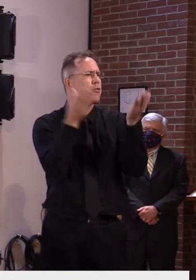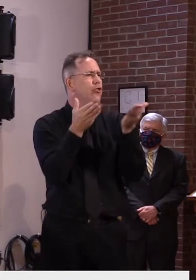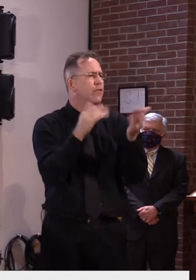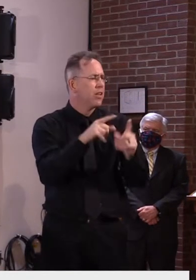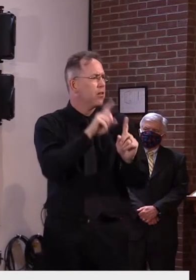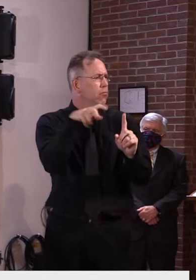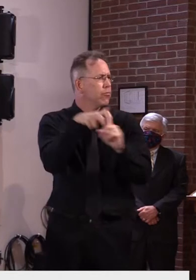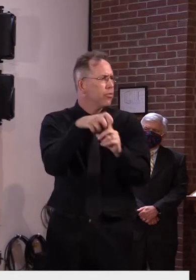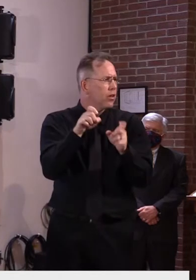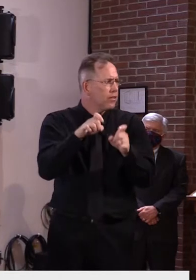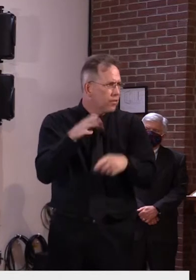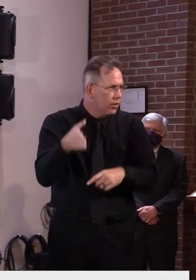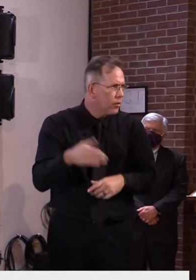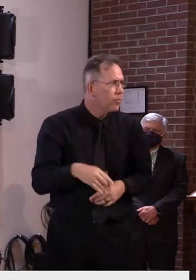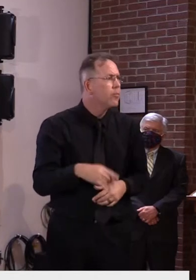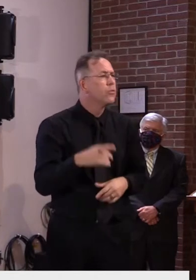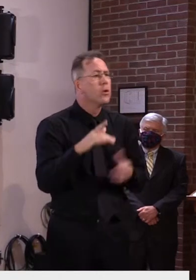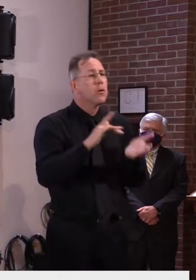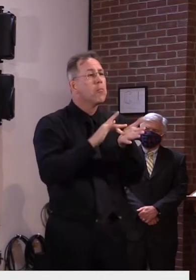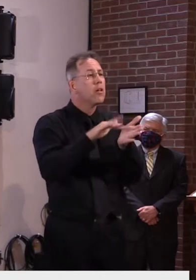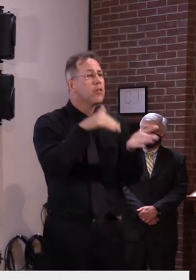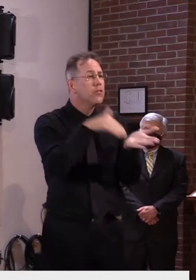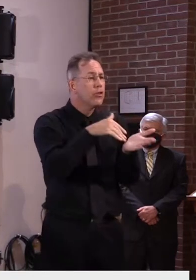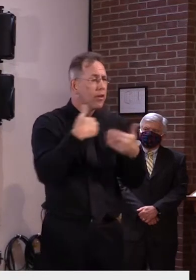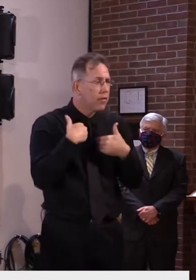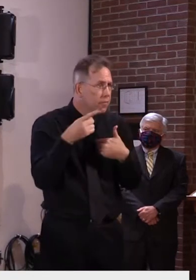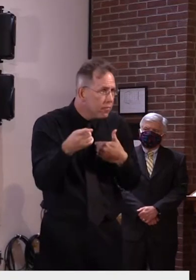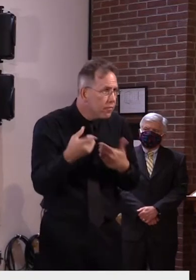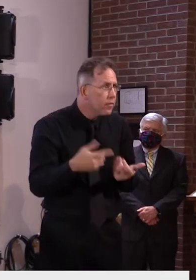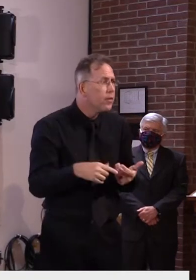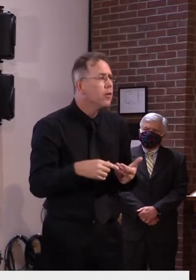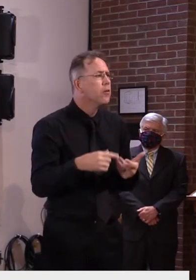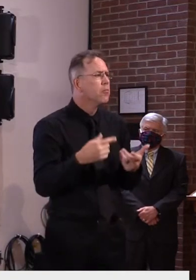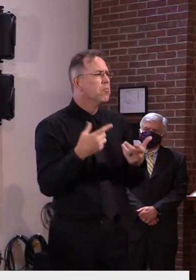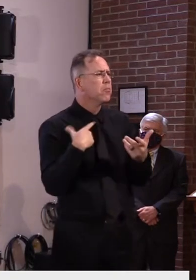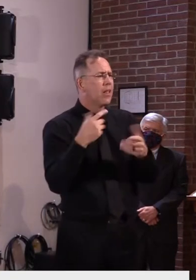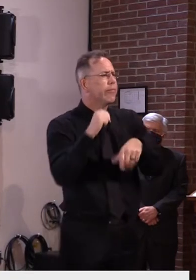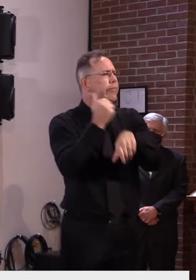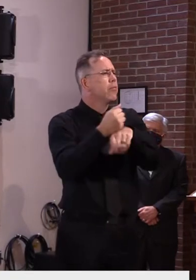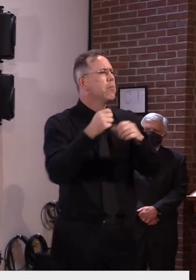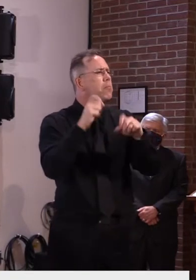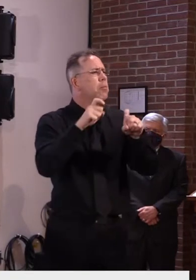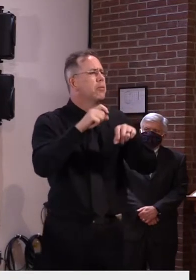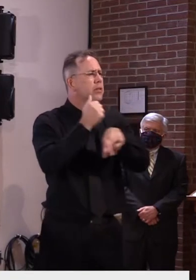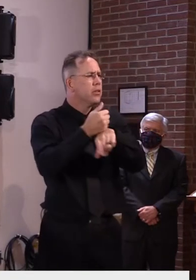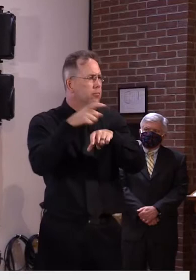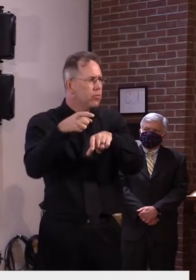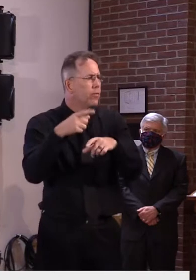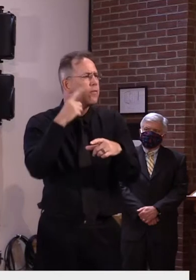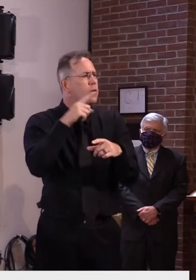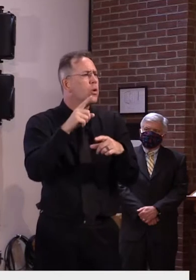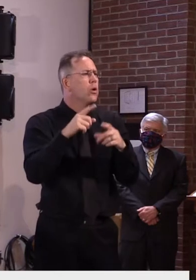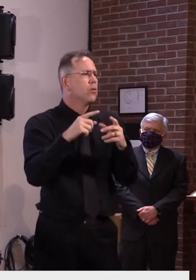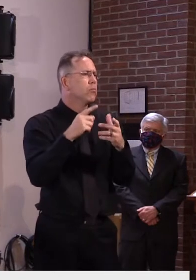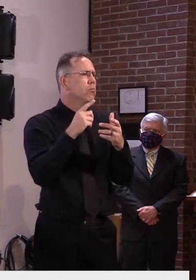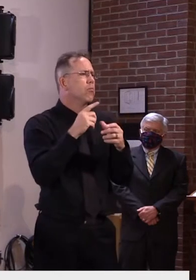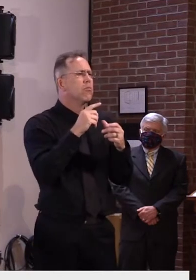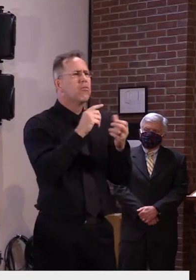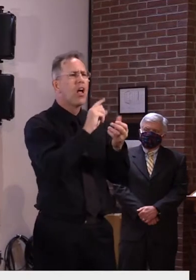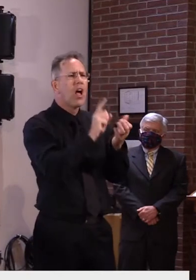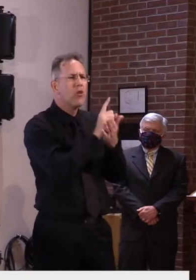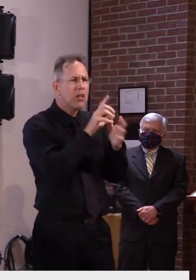Center, where there will not be a separate pop-up, but where I've been told they will have their usual hours and extend them